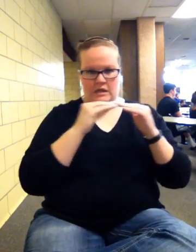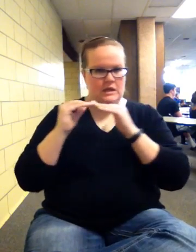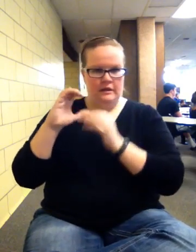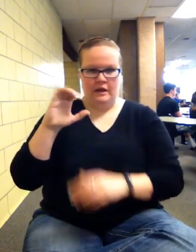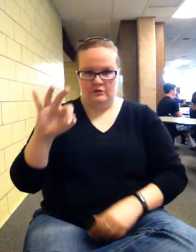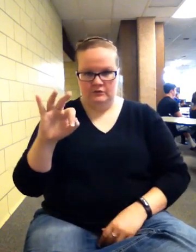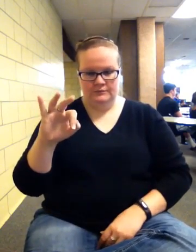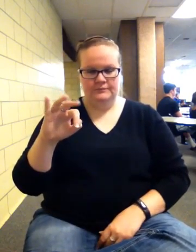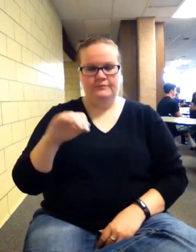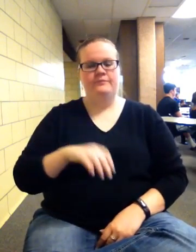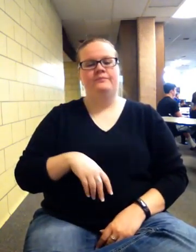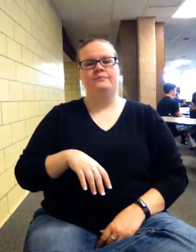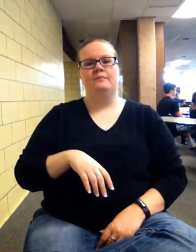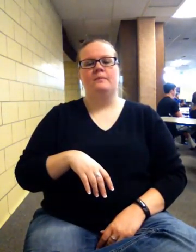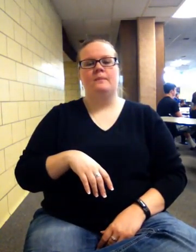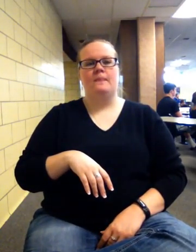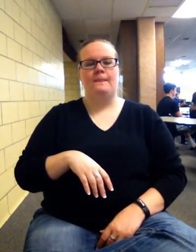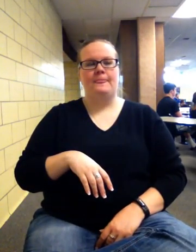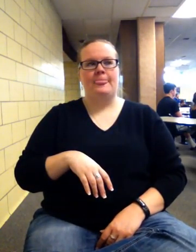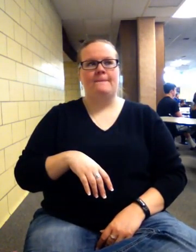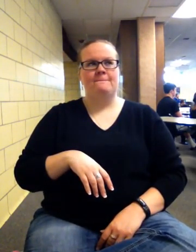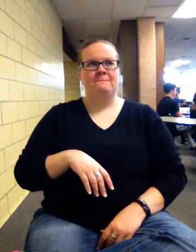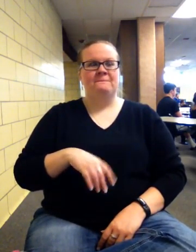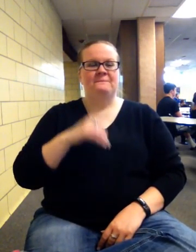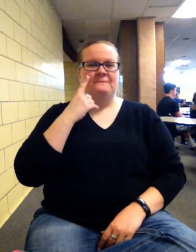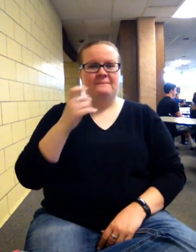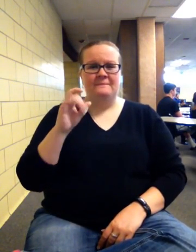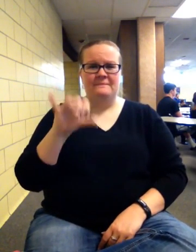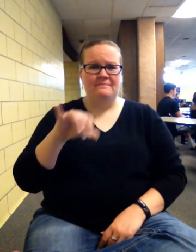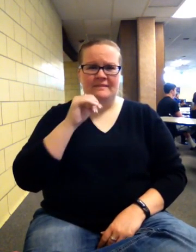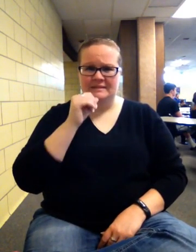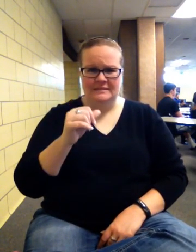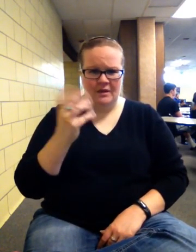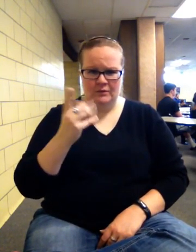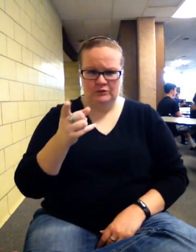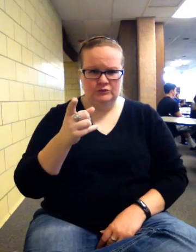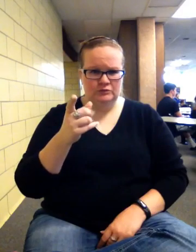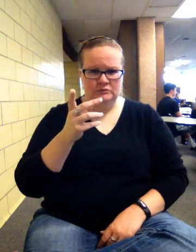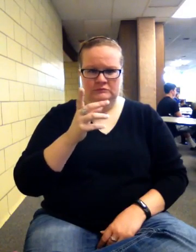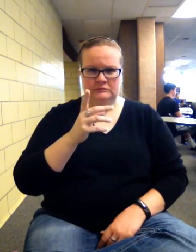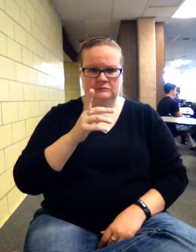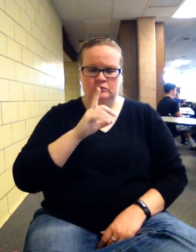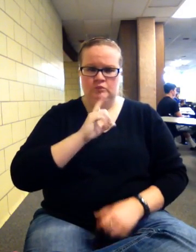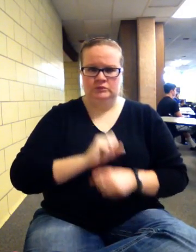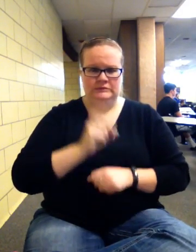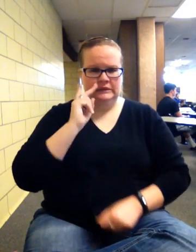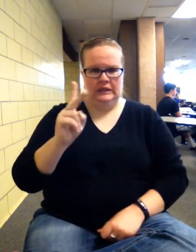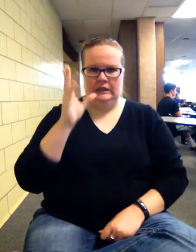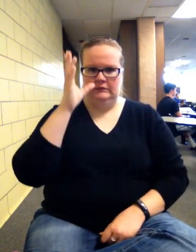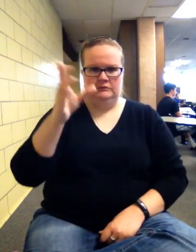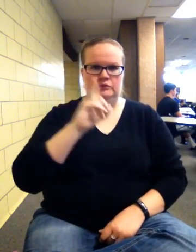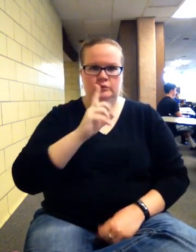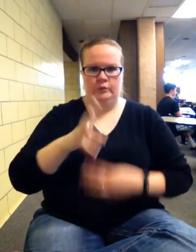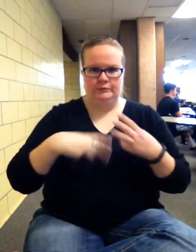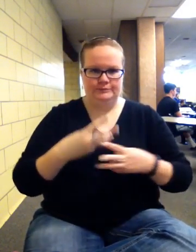they're even, but learn them as if they're not even. Because that's probably what you're really going see. There's going to be times when you